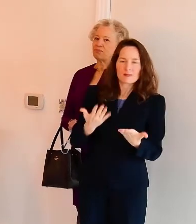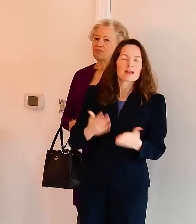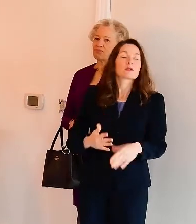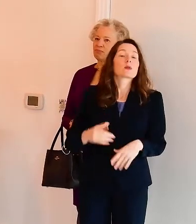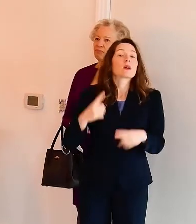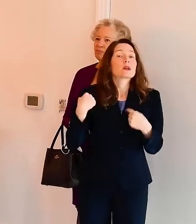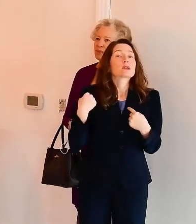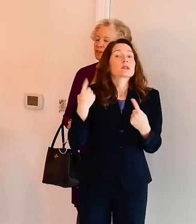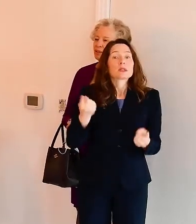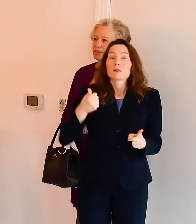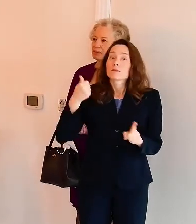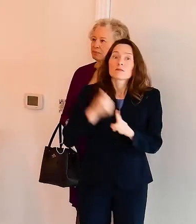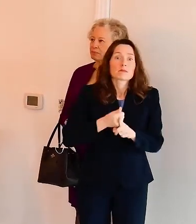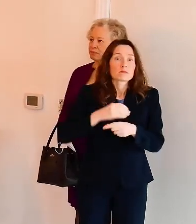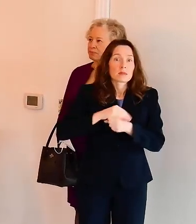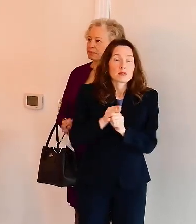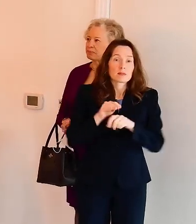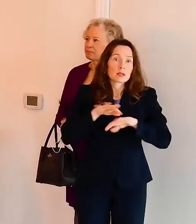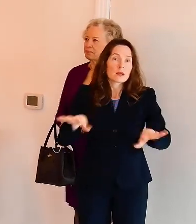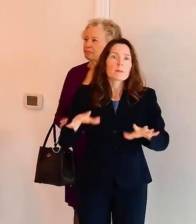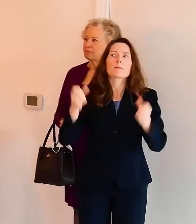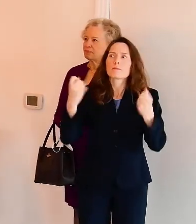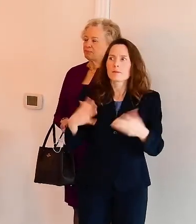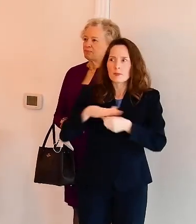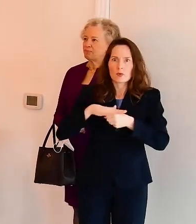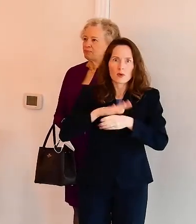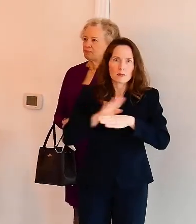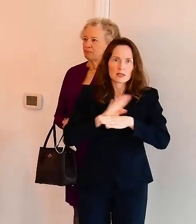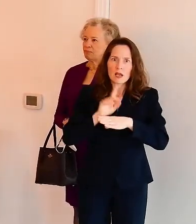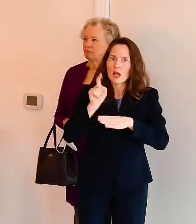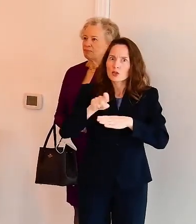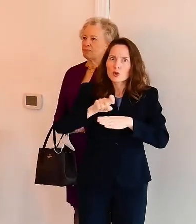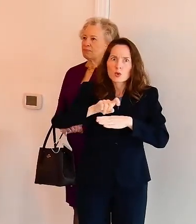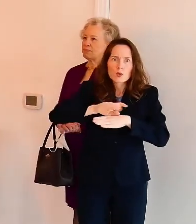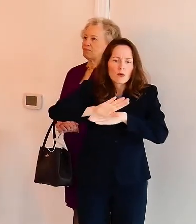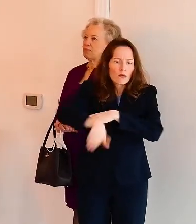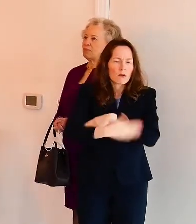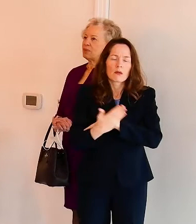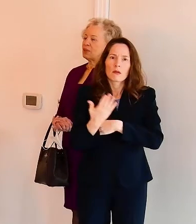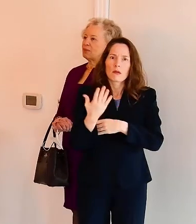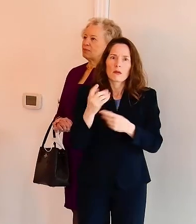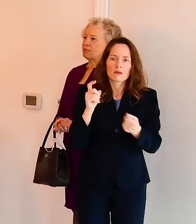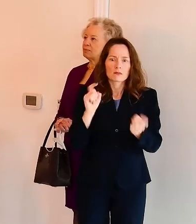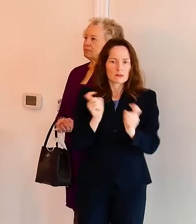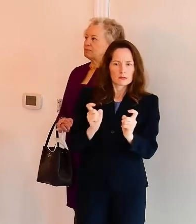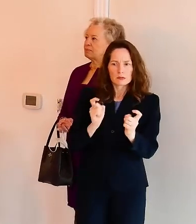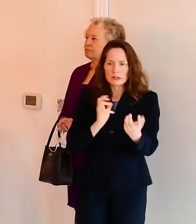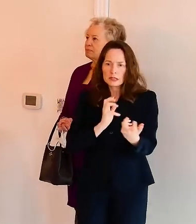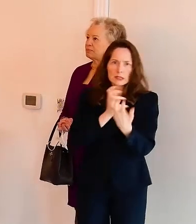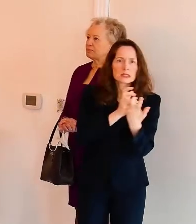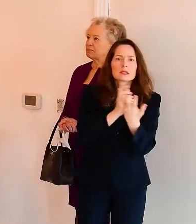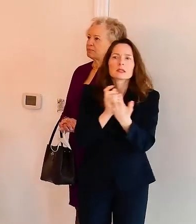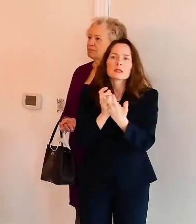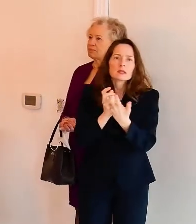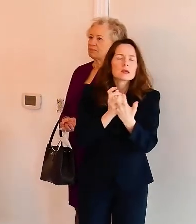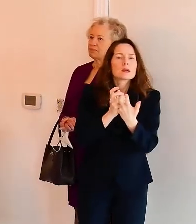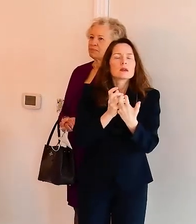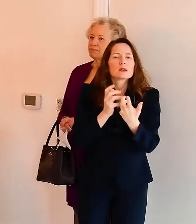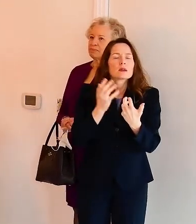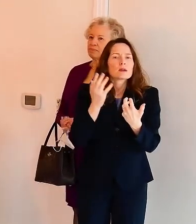local businesses had to adapt quickly to changing conditions and faced